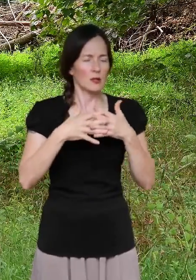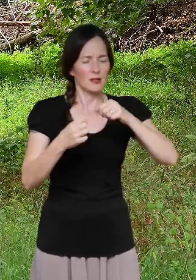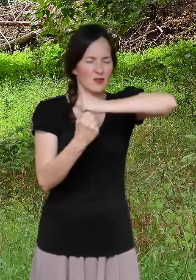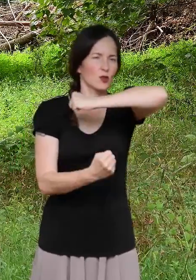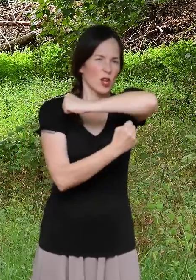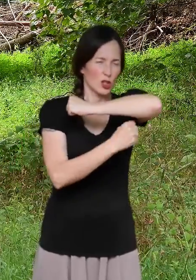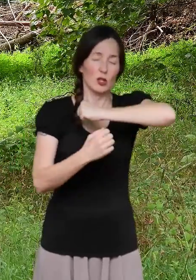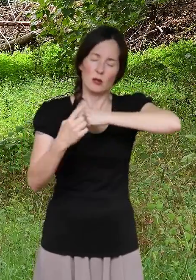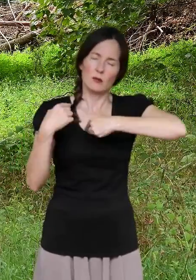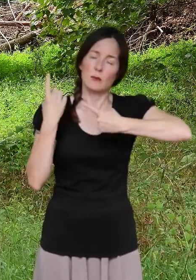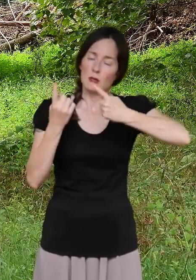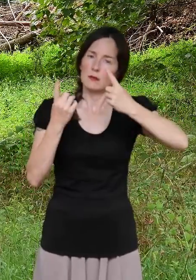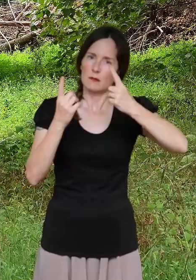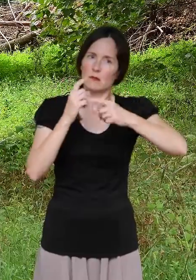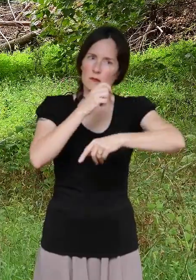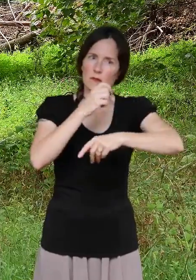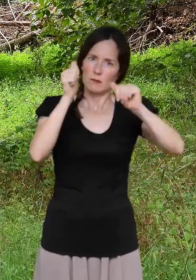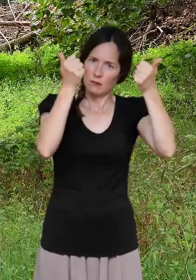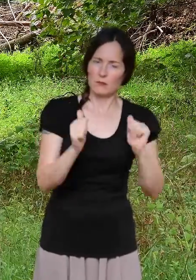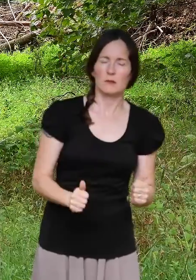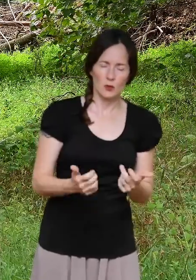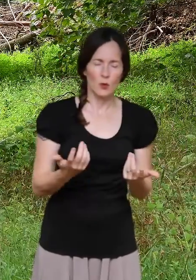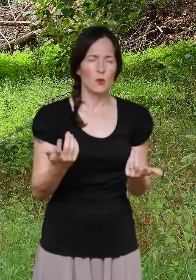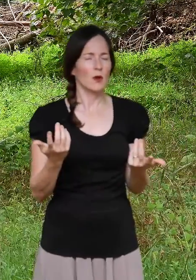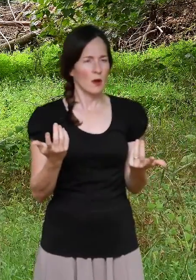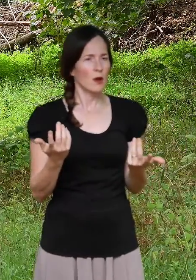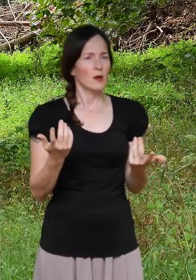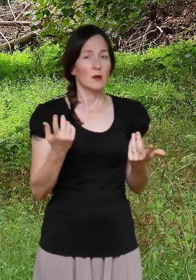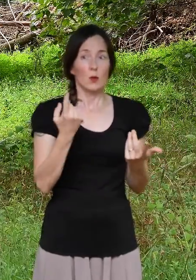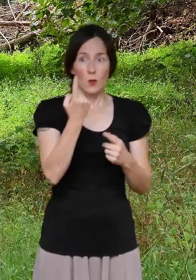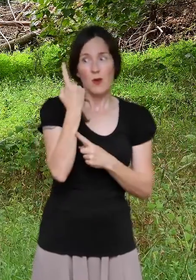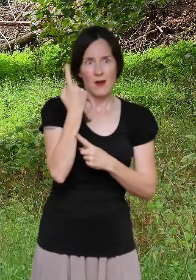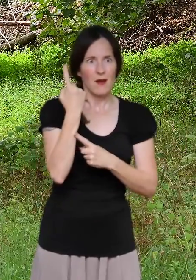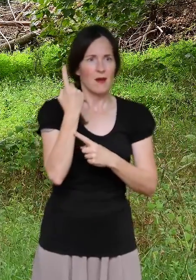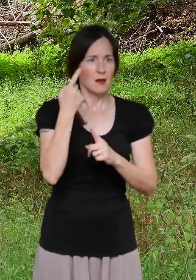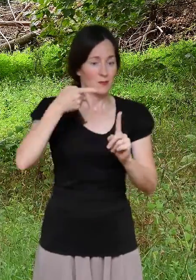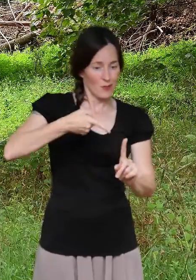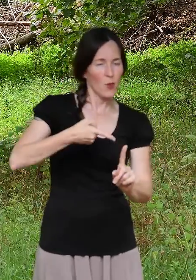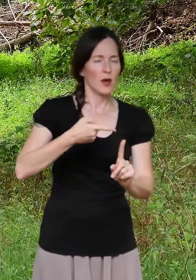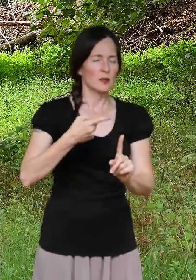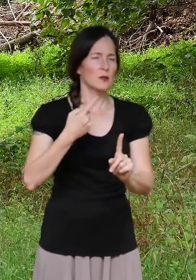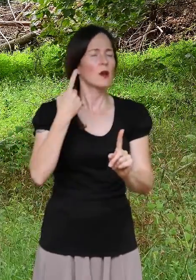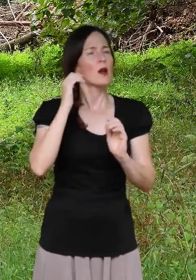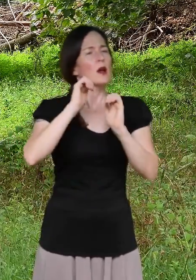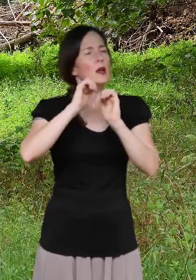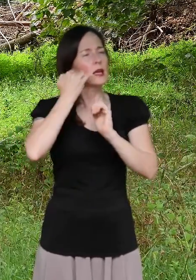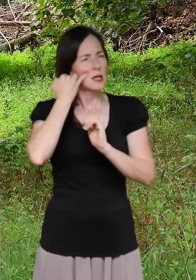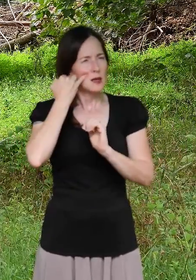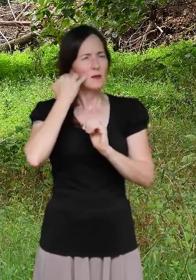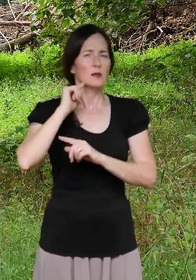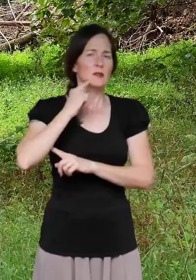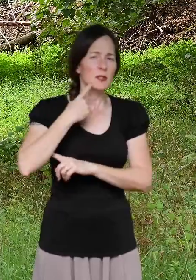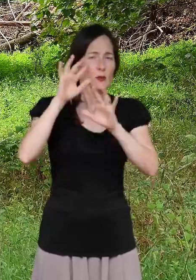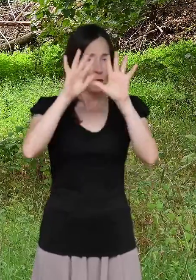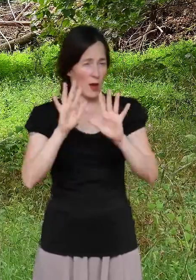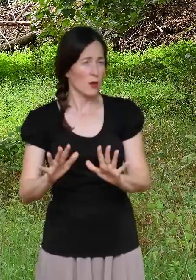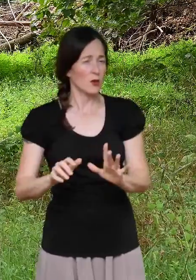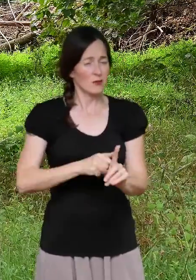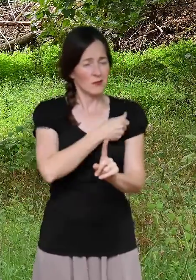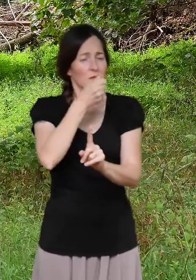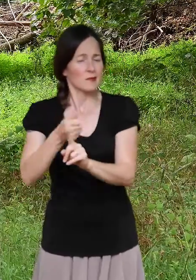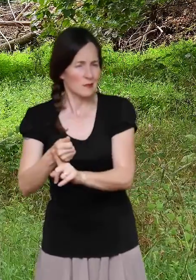physical resiliency of our infrastructure to withstand the effects of weather and climate-related